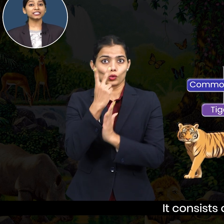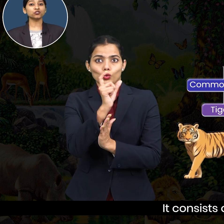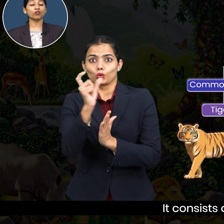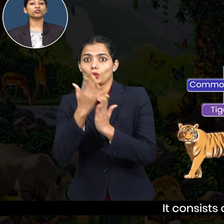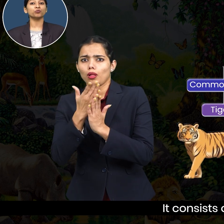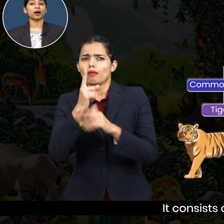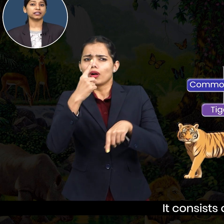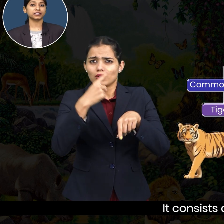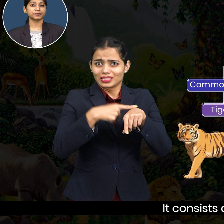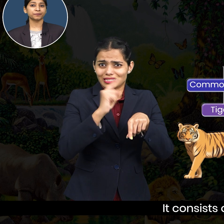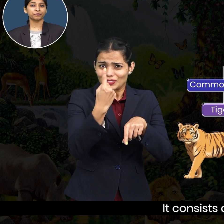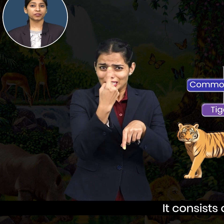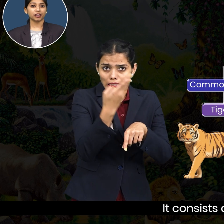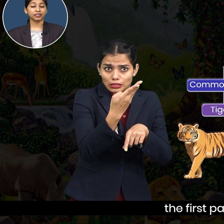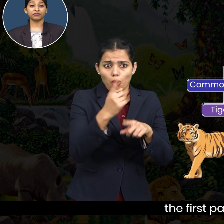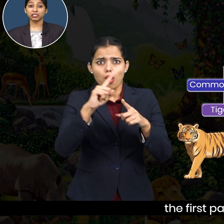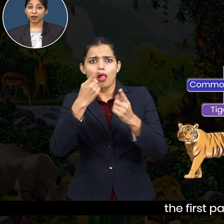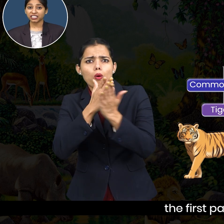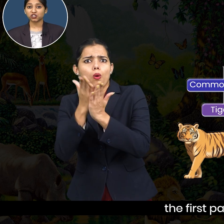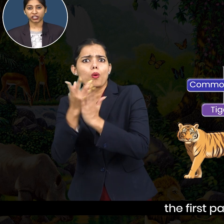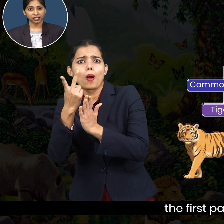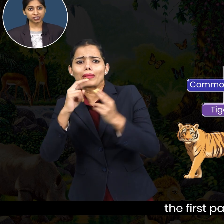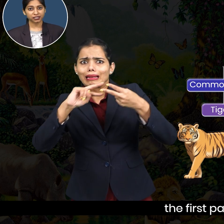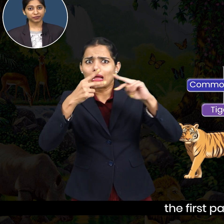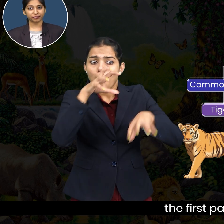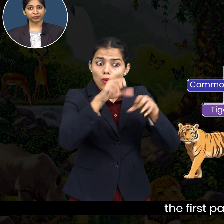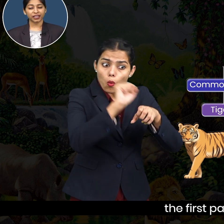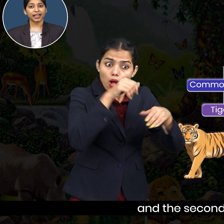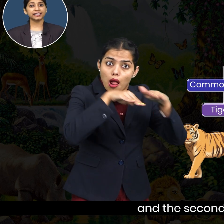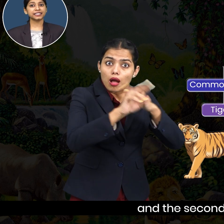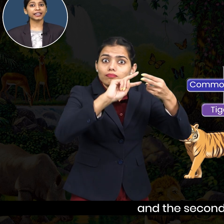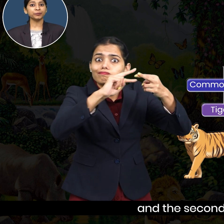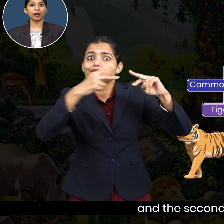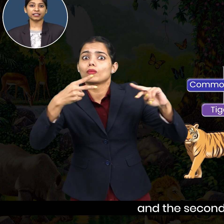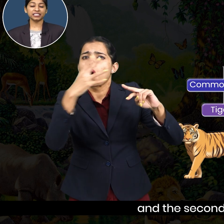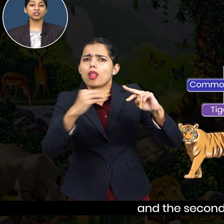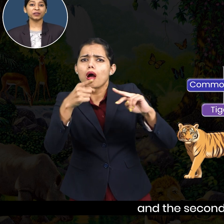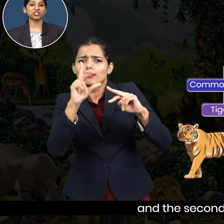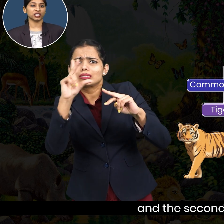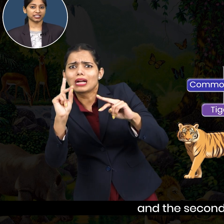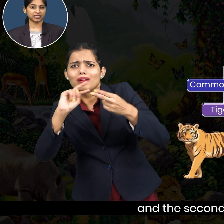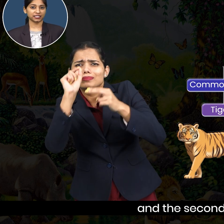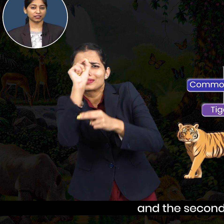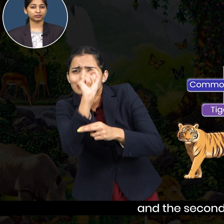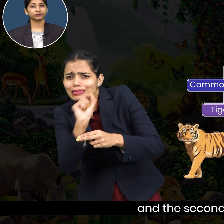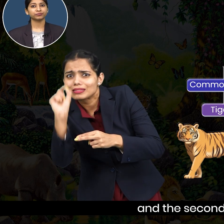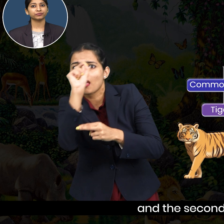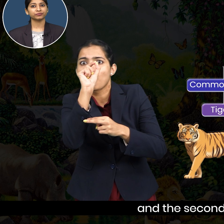It consists of two parts. The first part is genus and the second part is